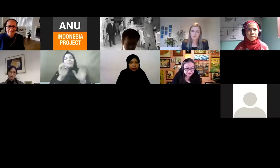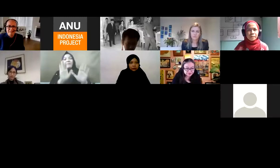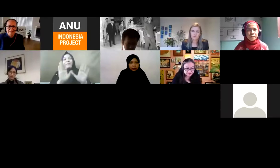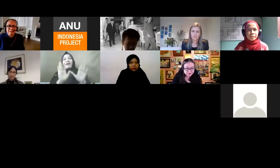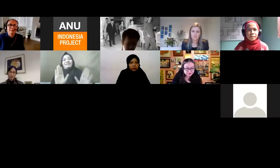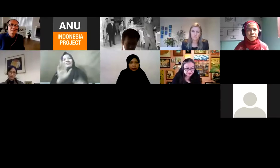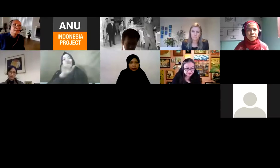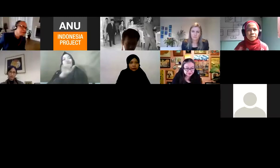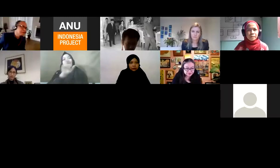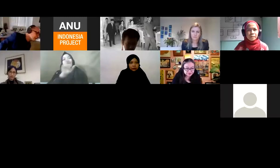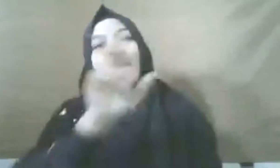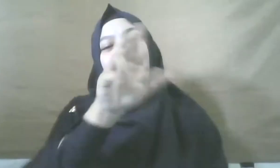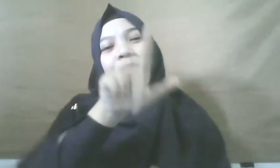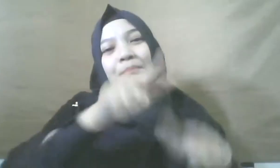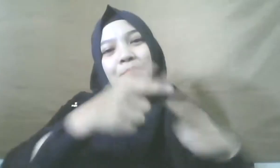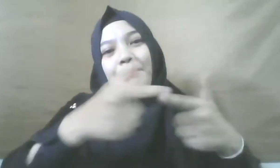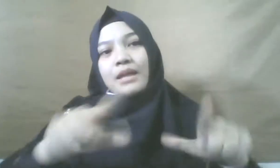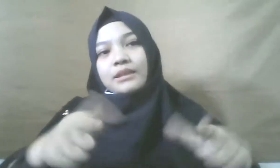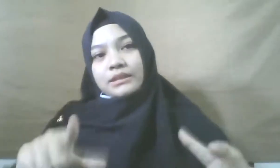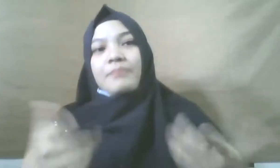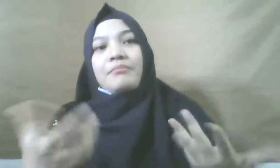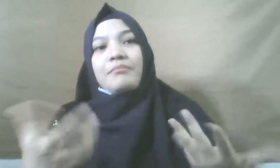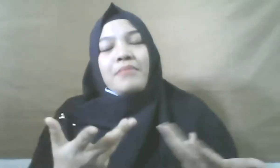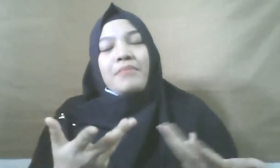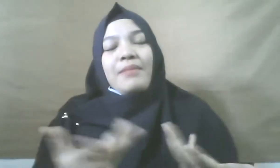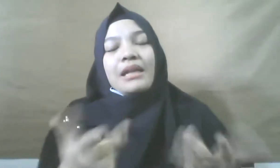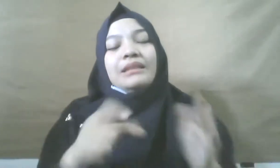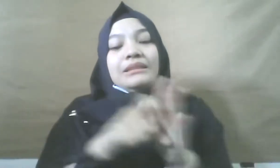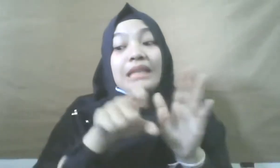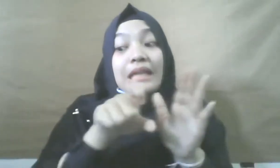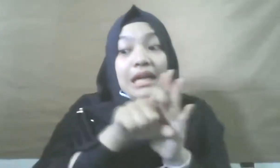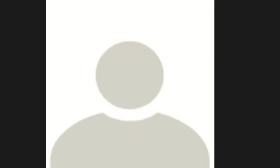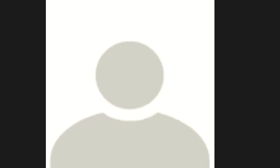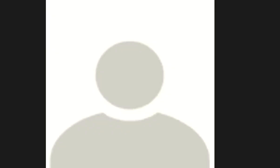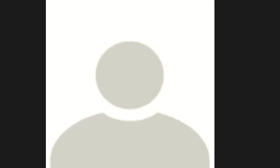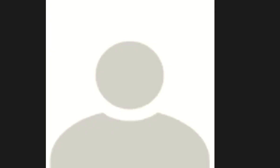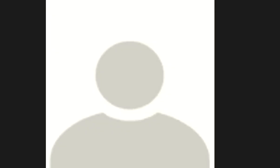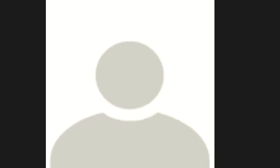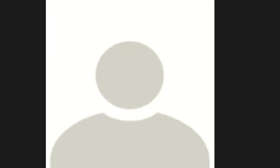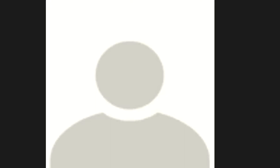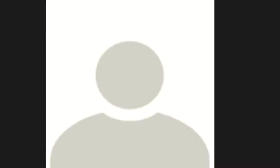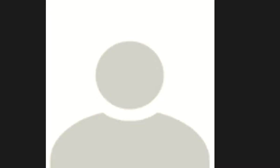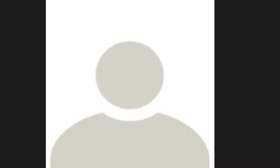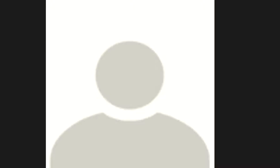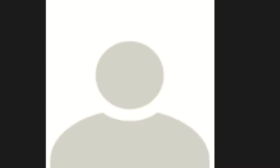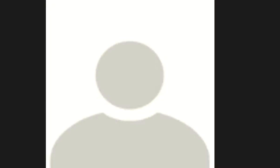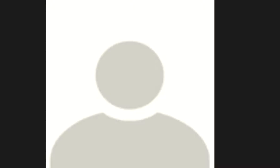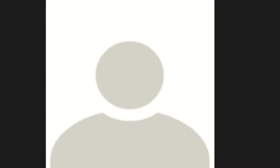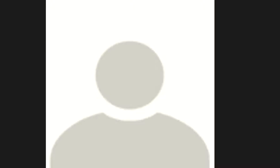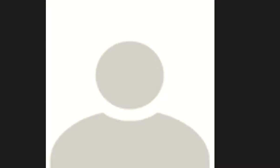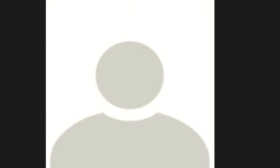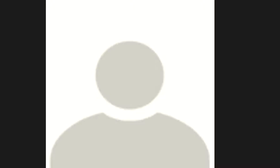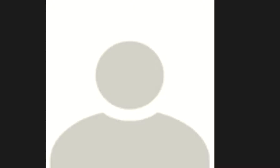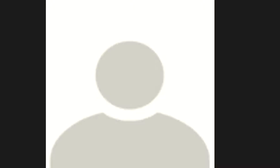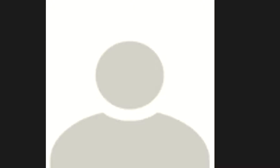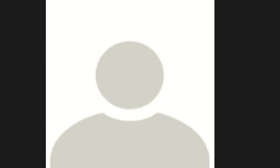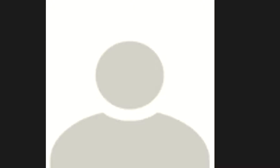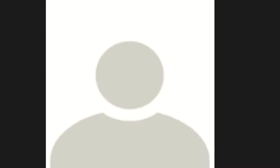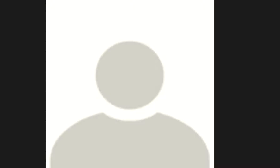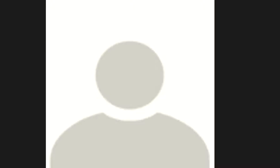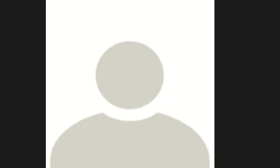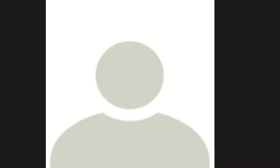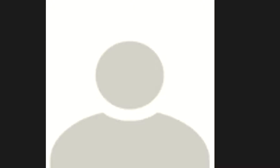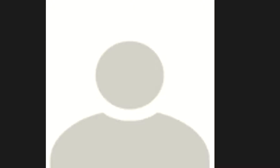very widespread, there are many people who are still not very fluent in